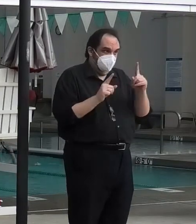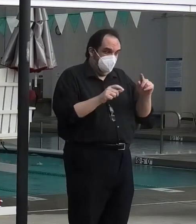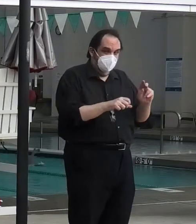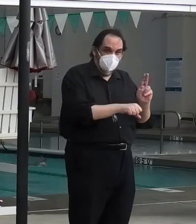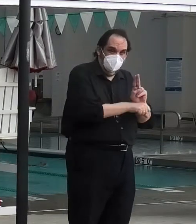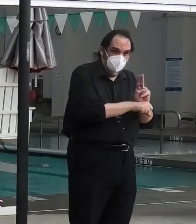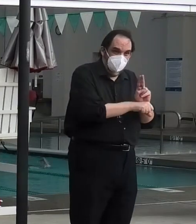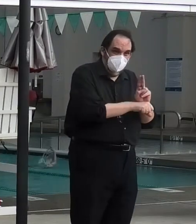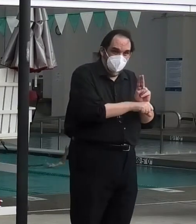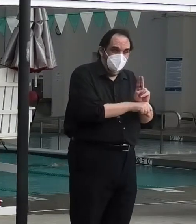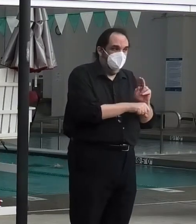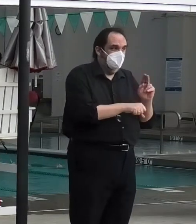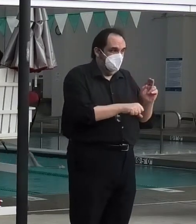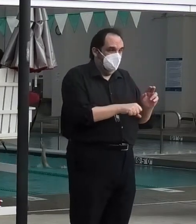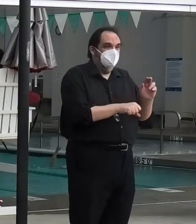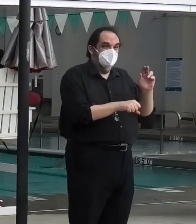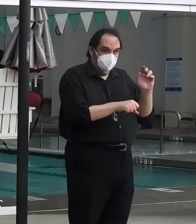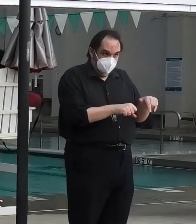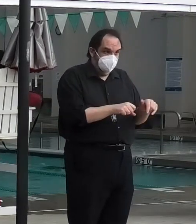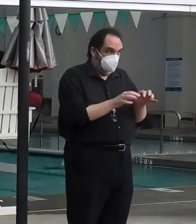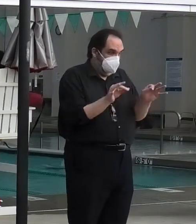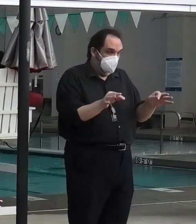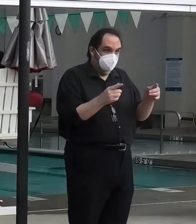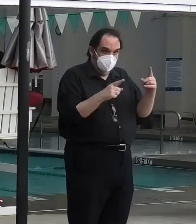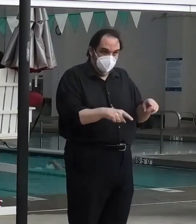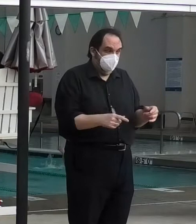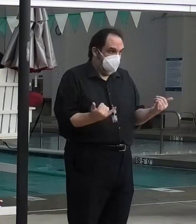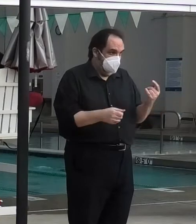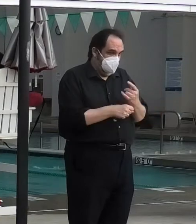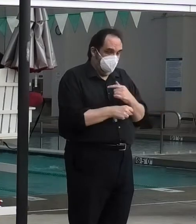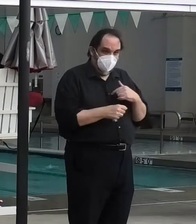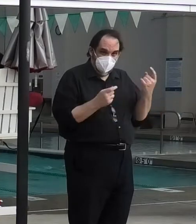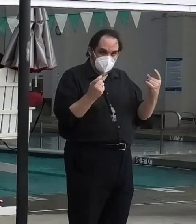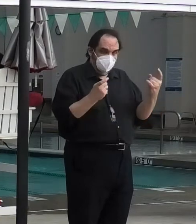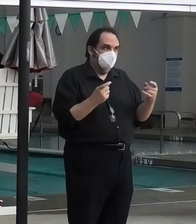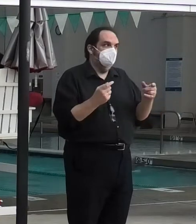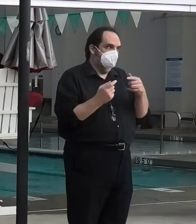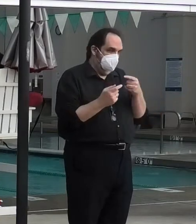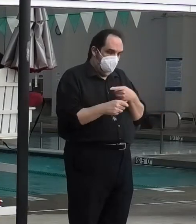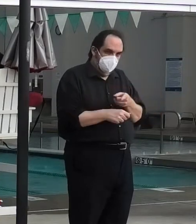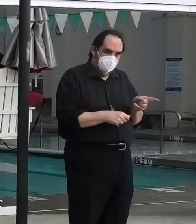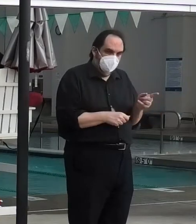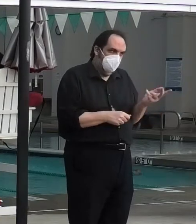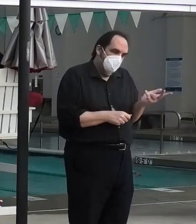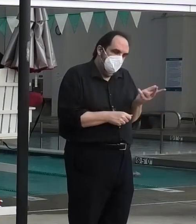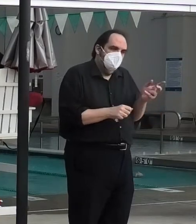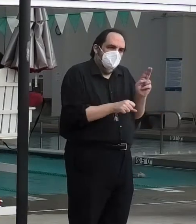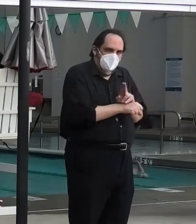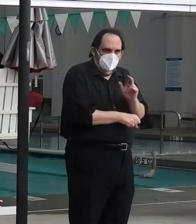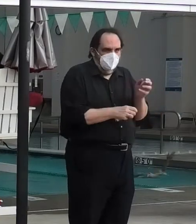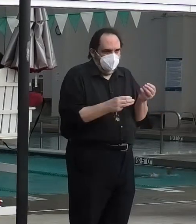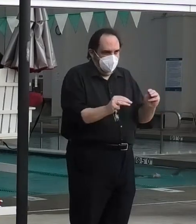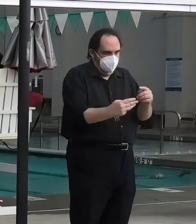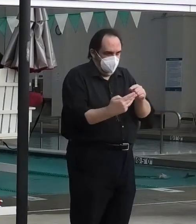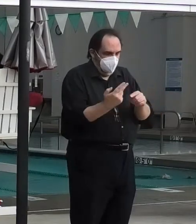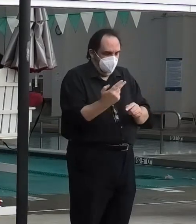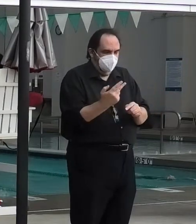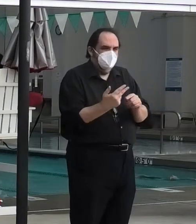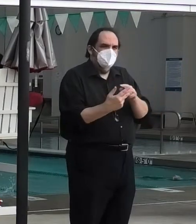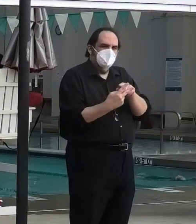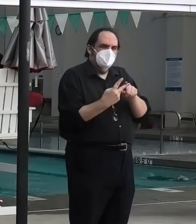utilized in the story that we're sharing and celebrating today. And the message I'd like to share with you all is to